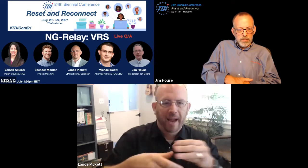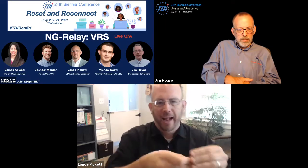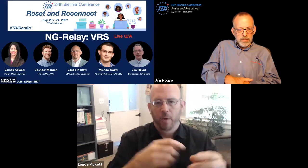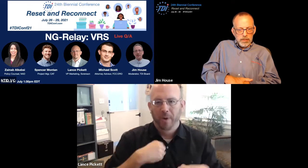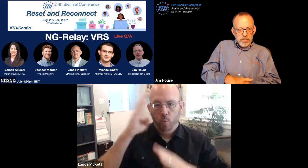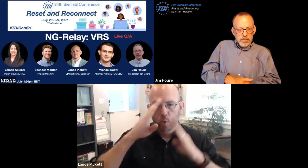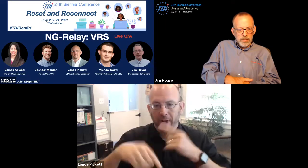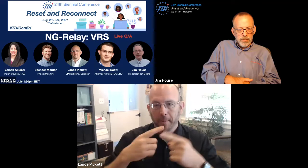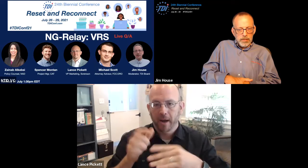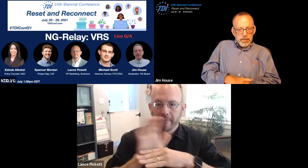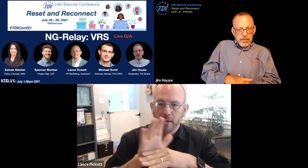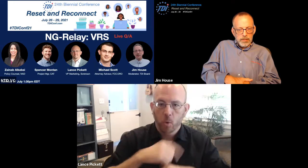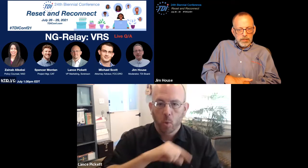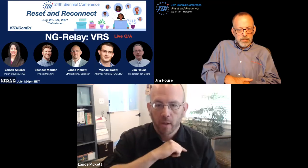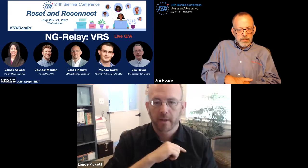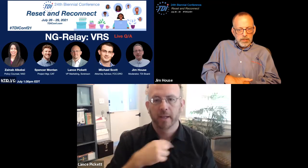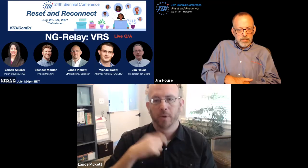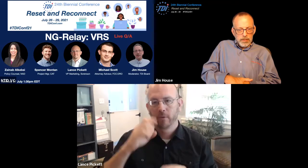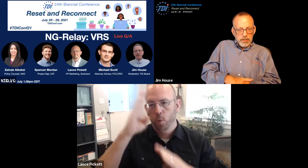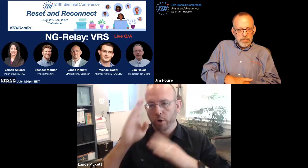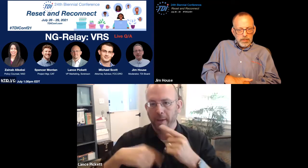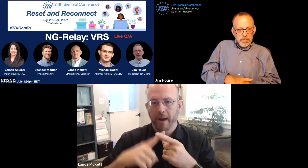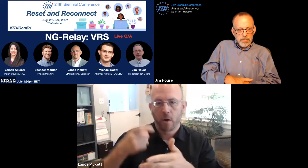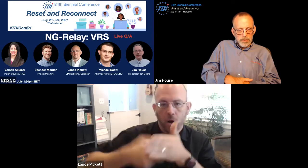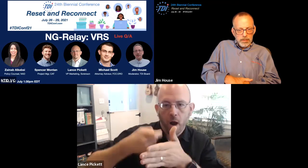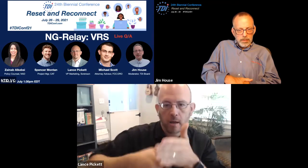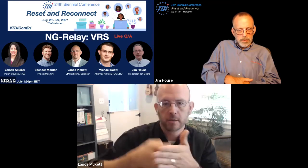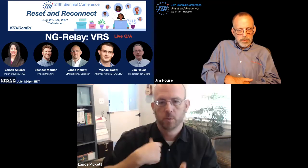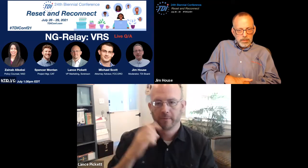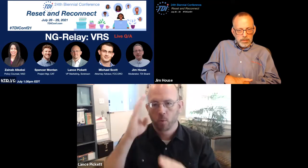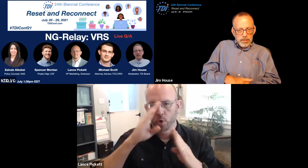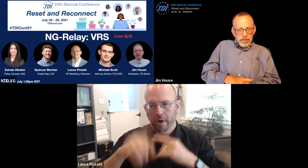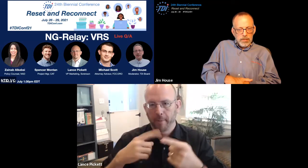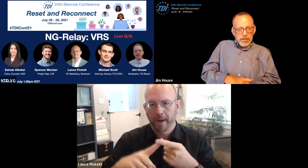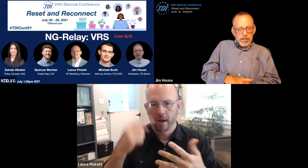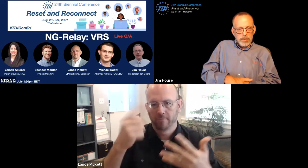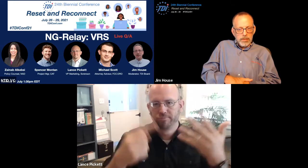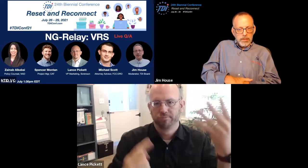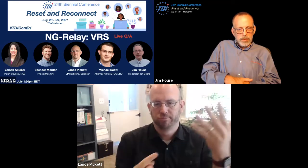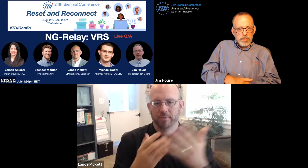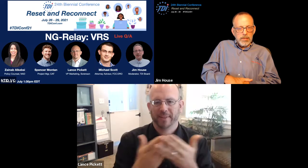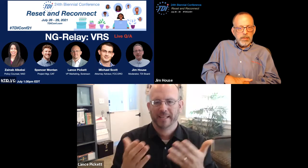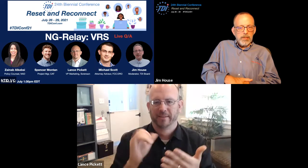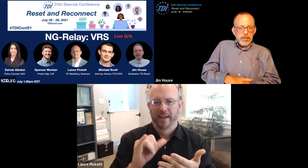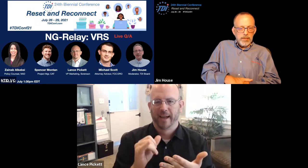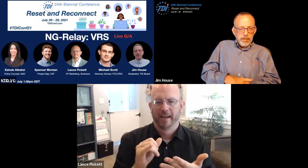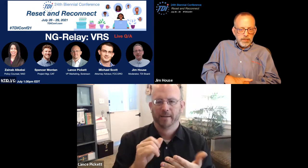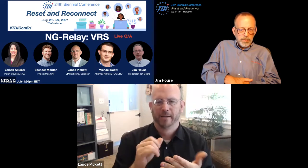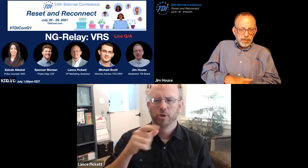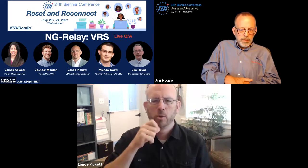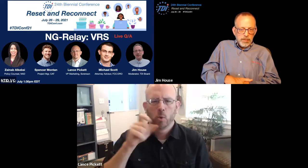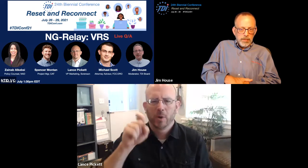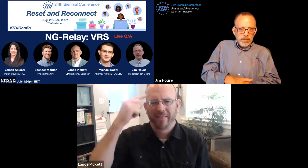on everything. We have to add on this. We have to worry about video quality. We have to worry about cost. We have to worry about all these